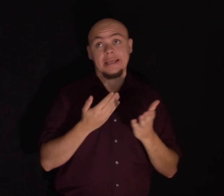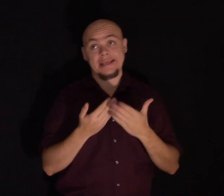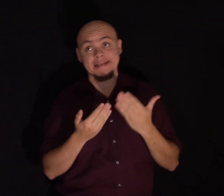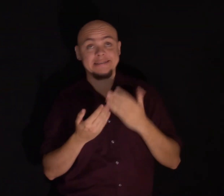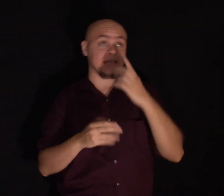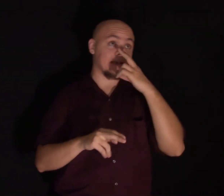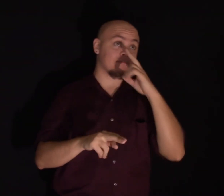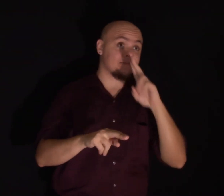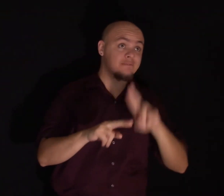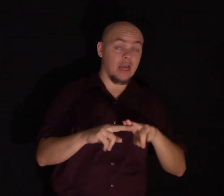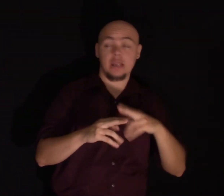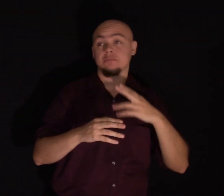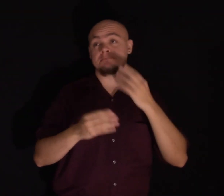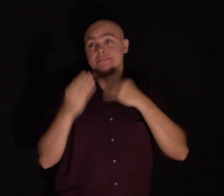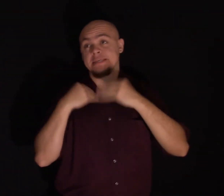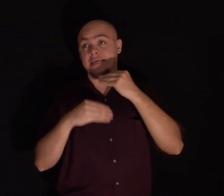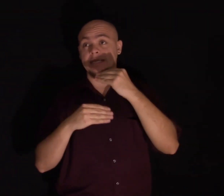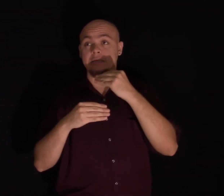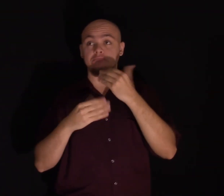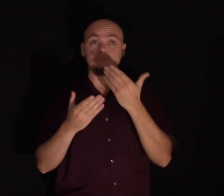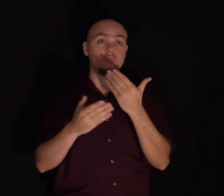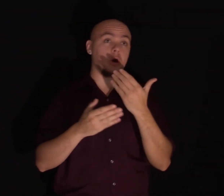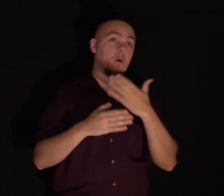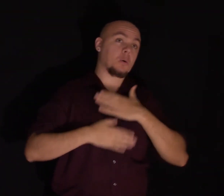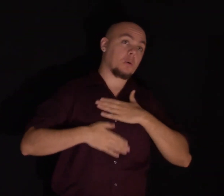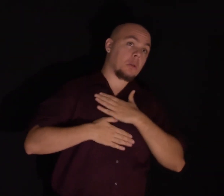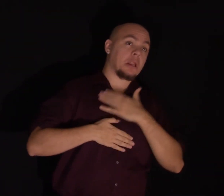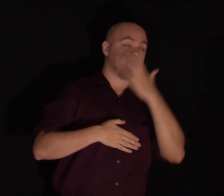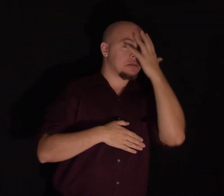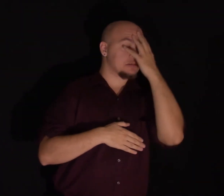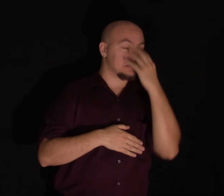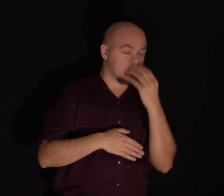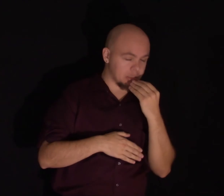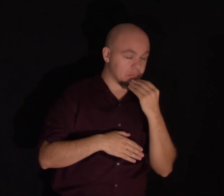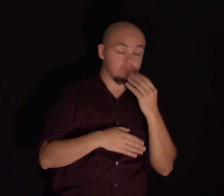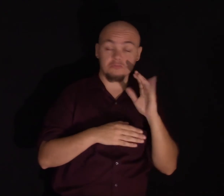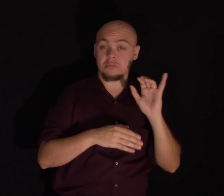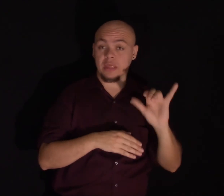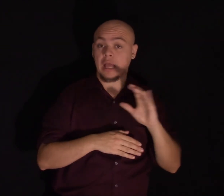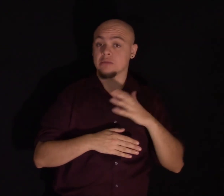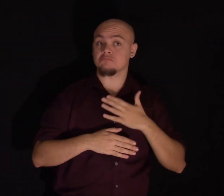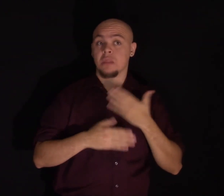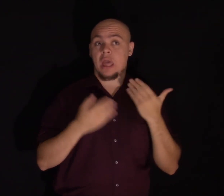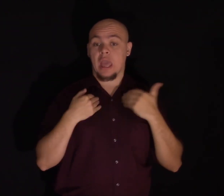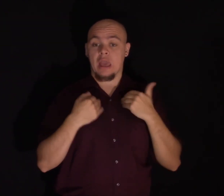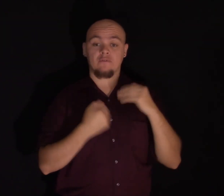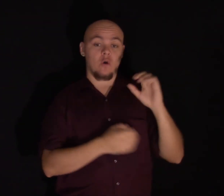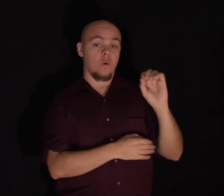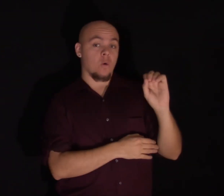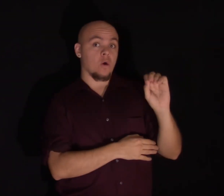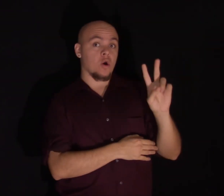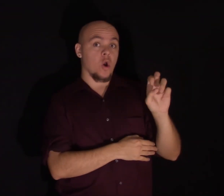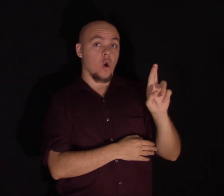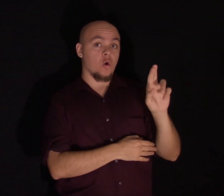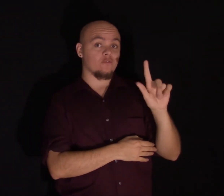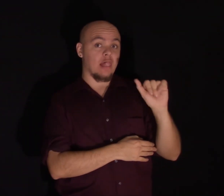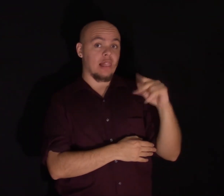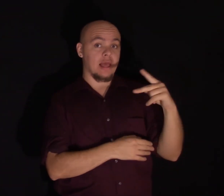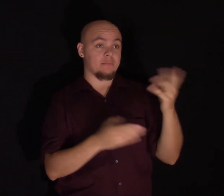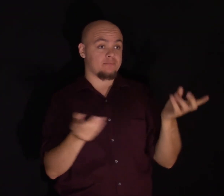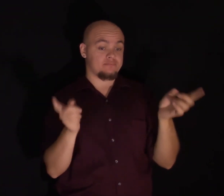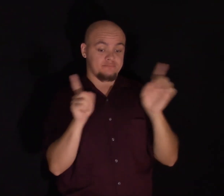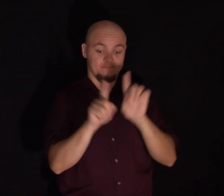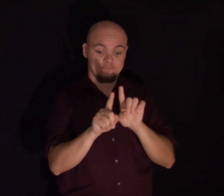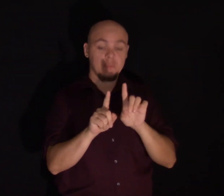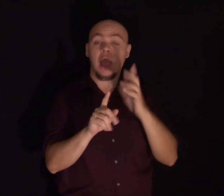fun like when you're having dinner or going to bed or enjoying well-earned leisure time that's why there's an overlap sometimes they agree but other